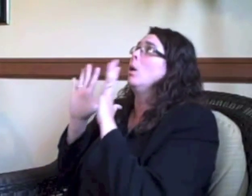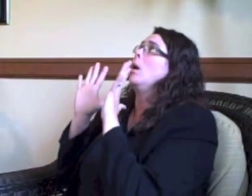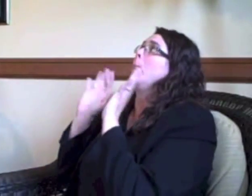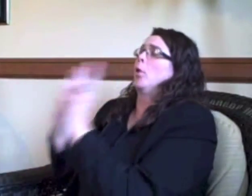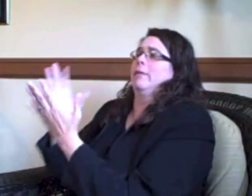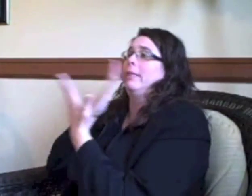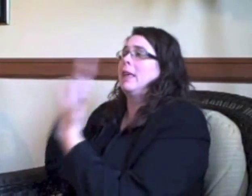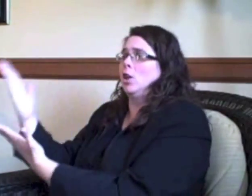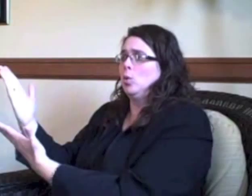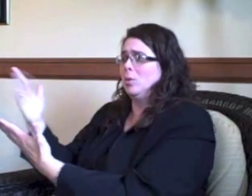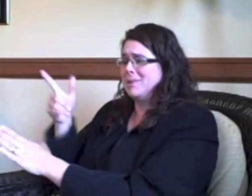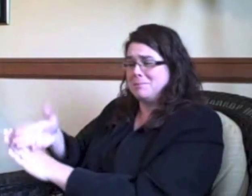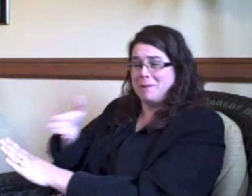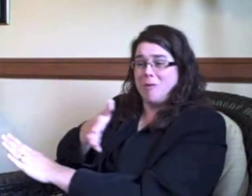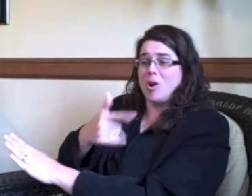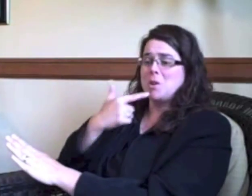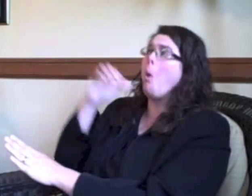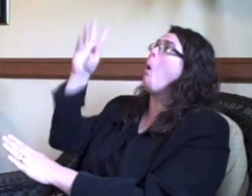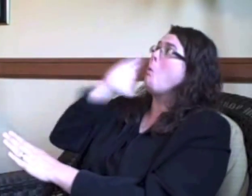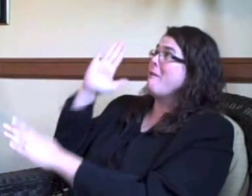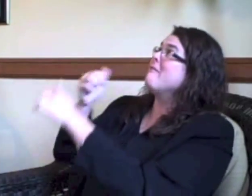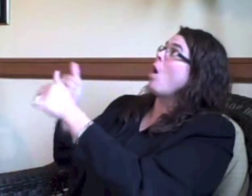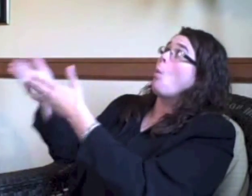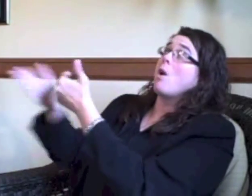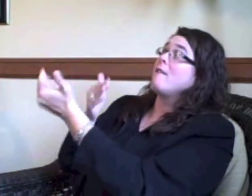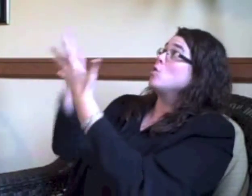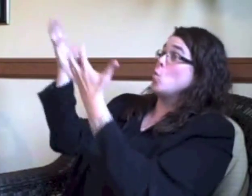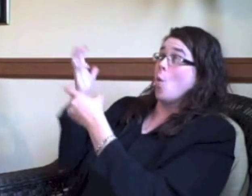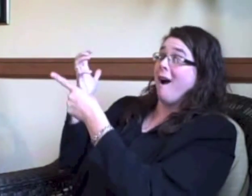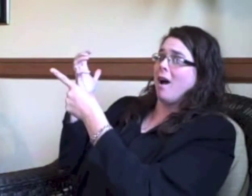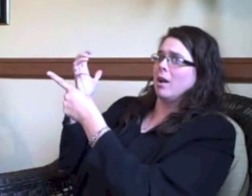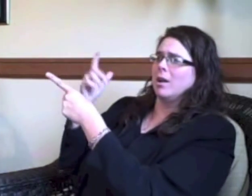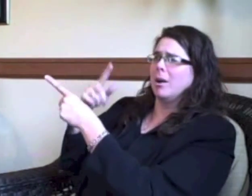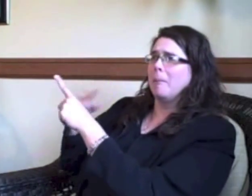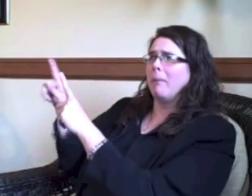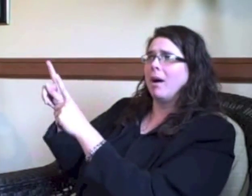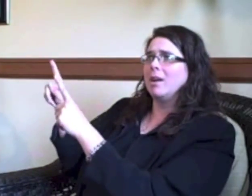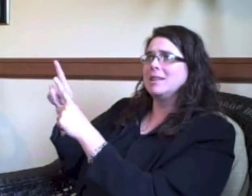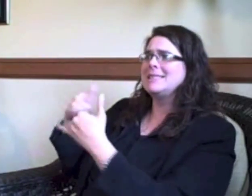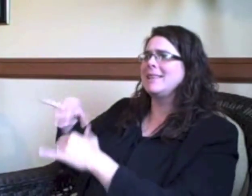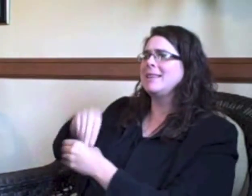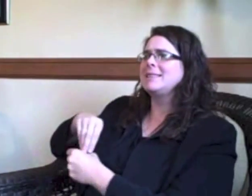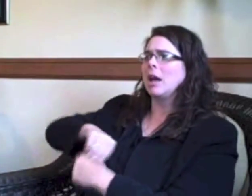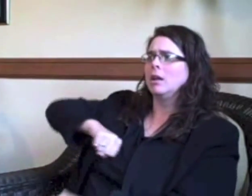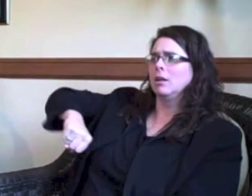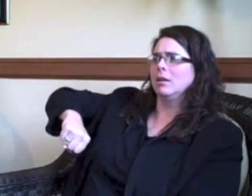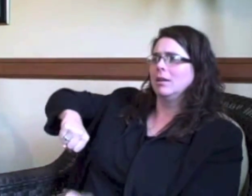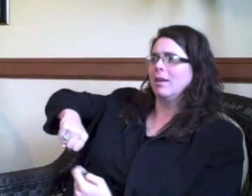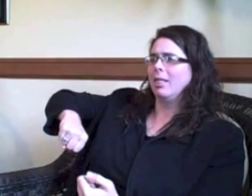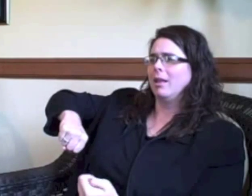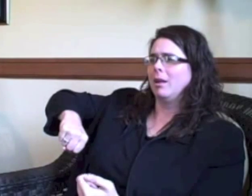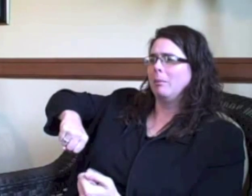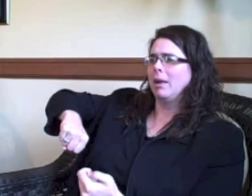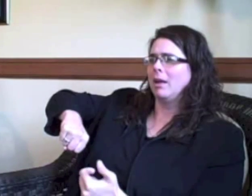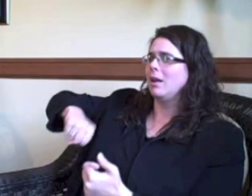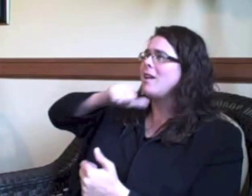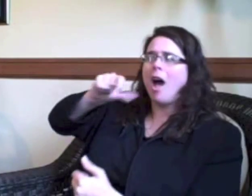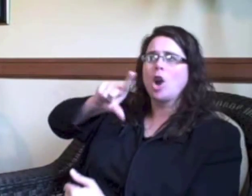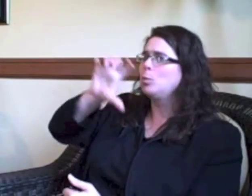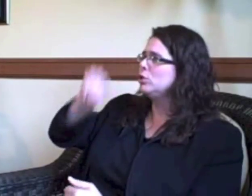don't care. That perfect. Thank you. And I had told him before that I would do whatever he wanted, but I still was